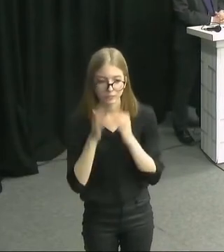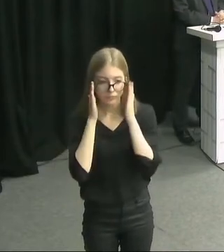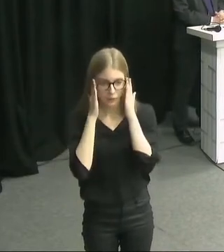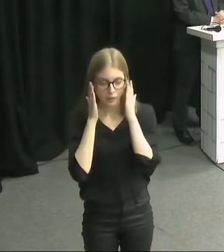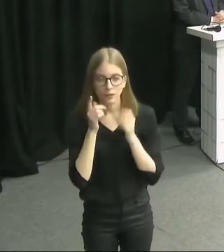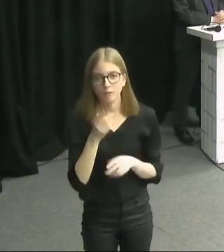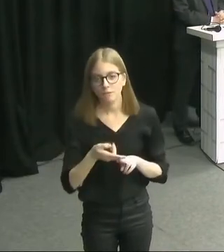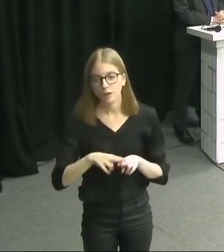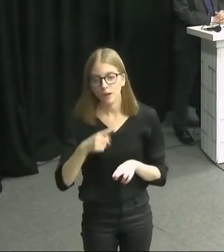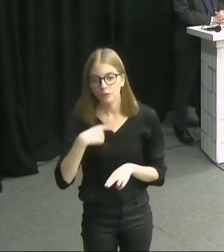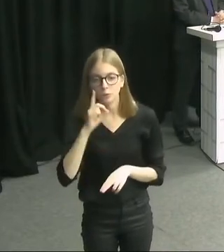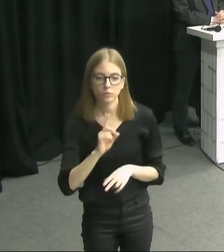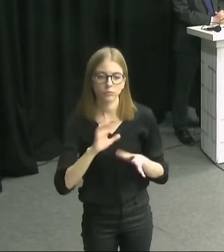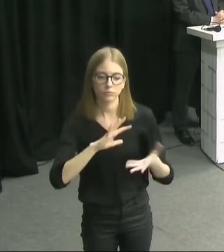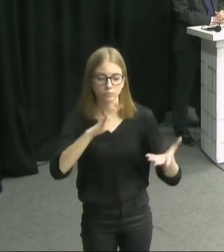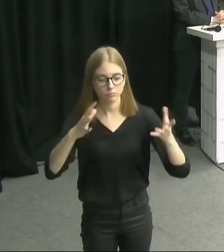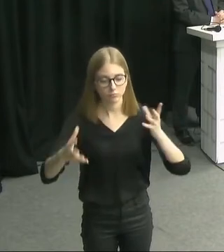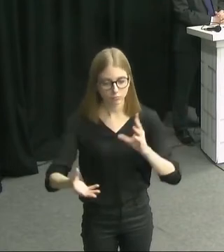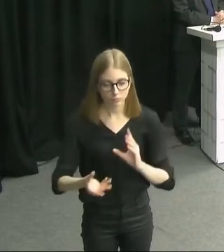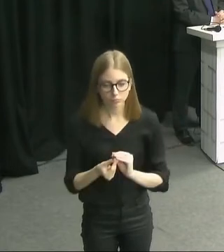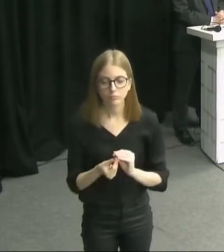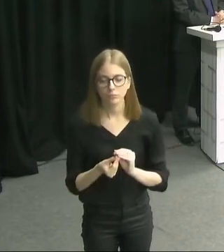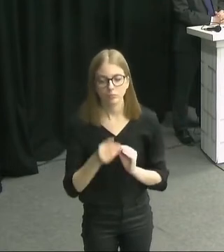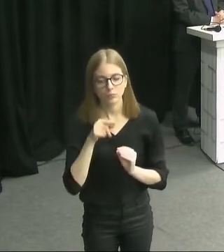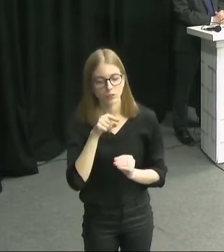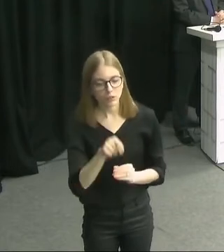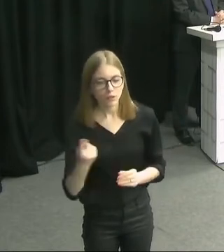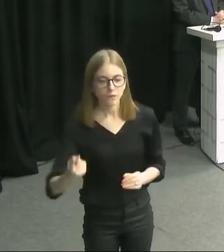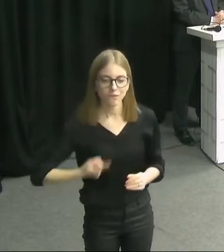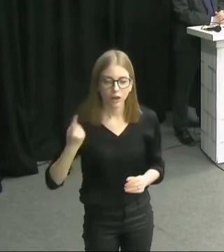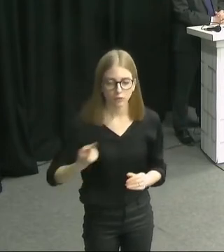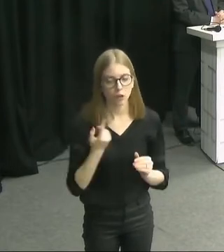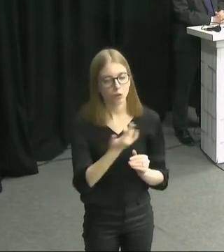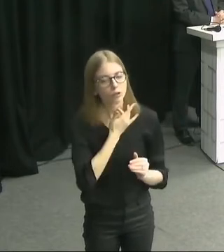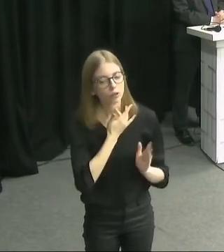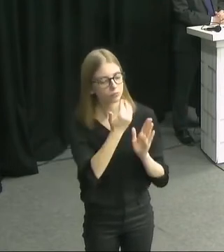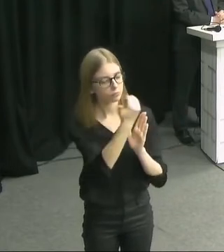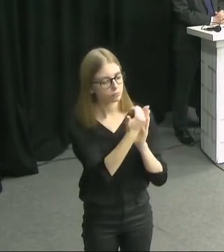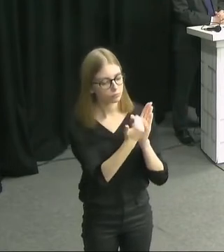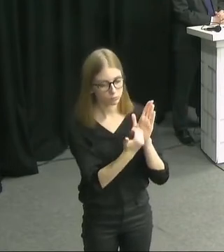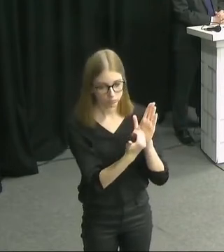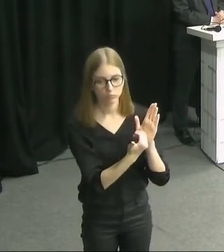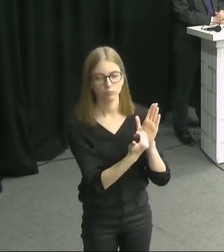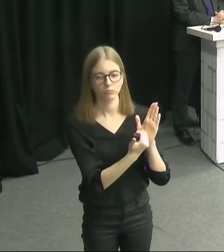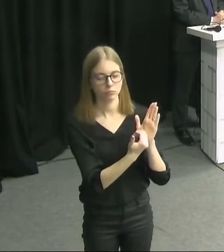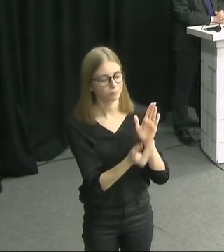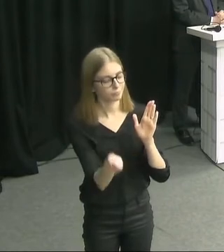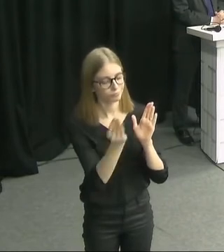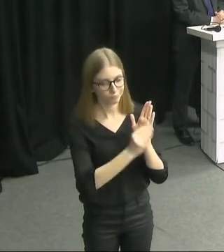qualification requirements state that each lecturer has to be a great